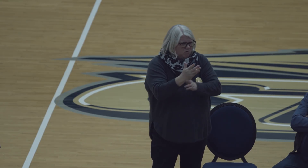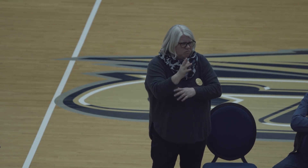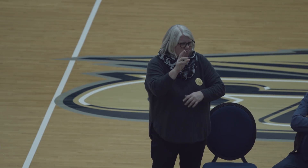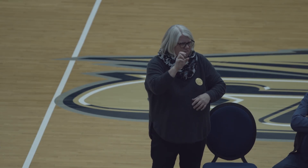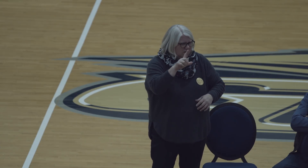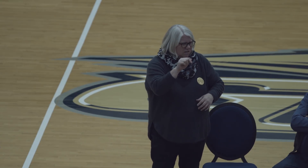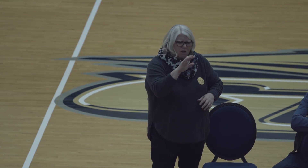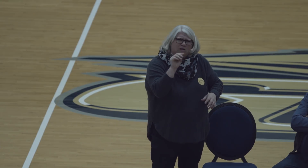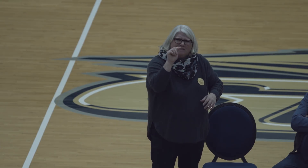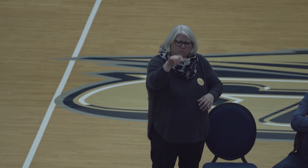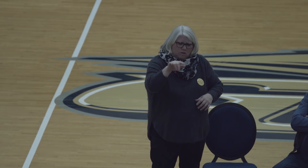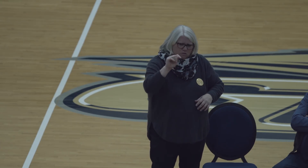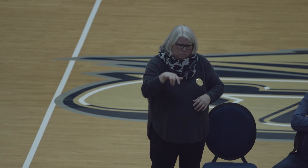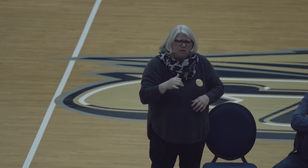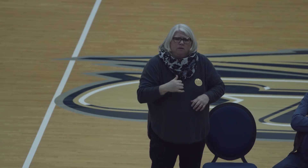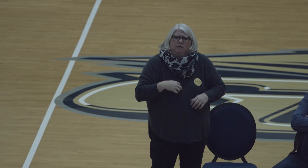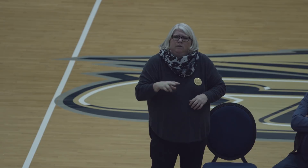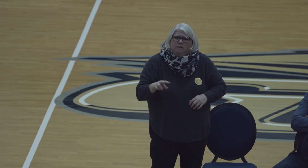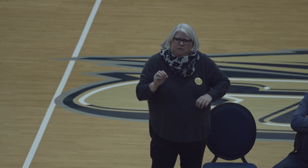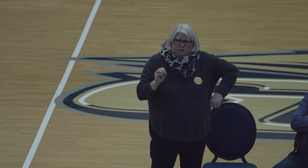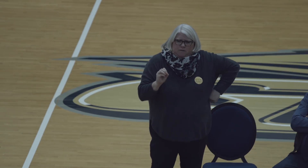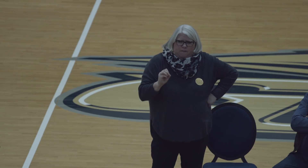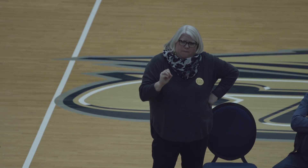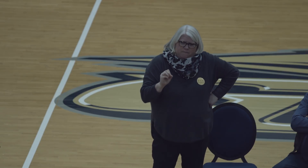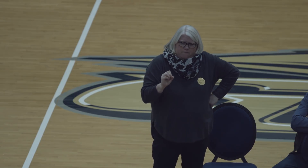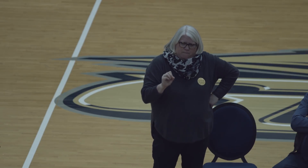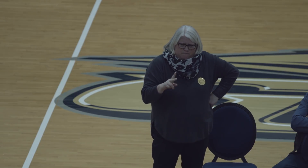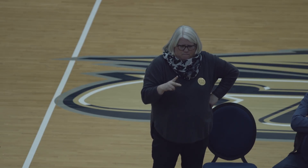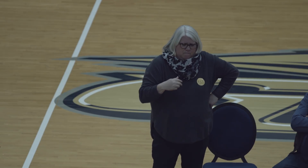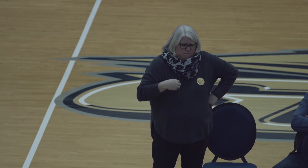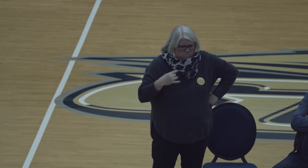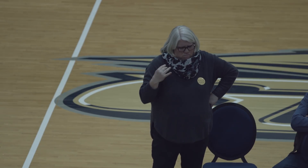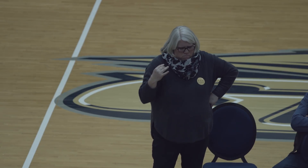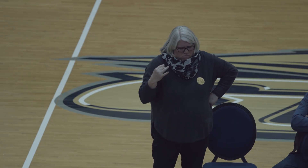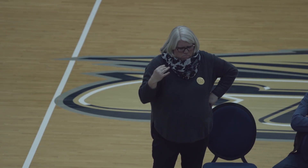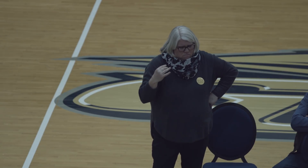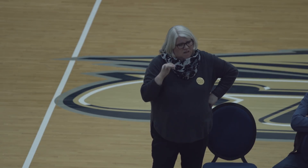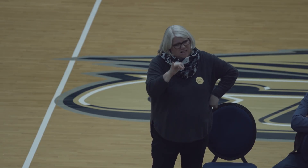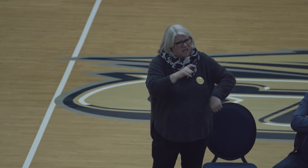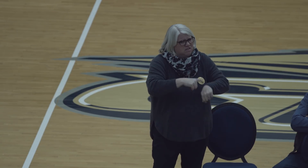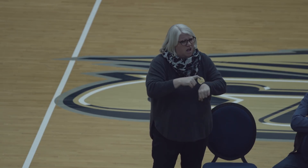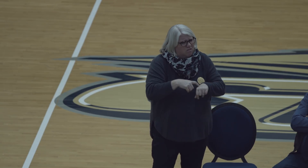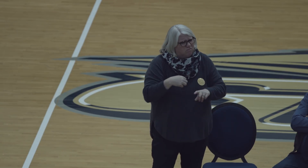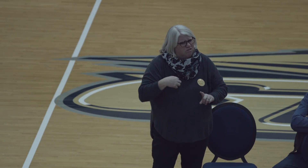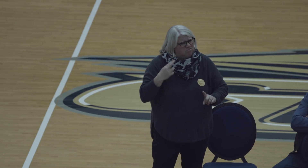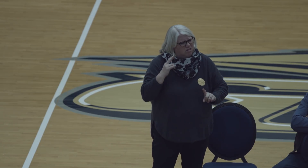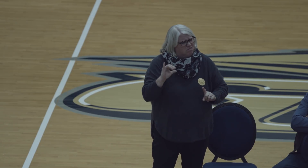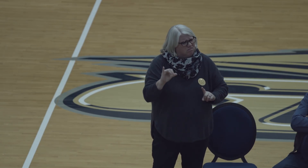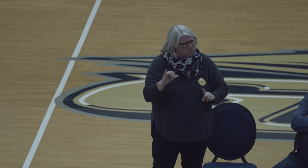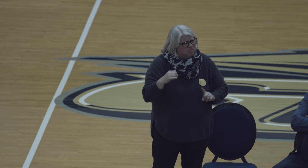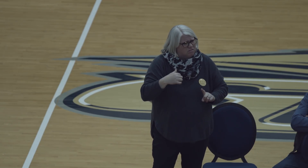And this is all through, not Relay, through TTYs directly. So I thought to myself, you know what?